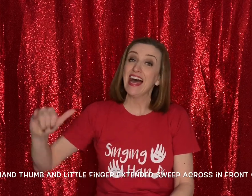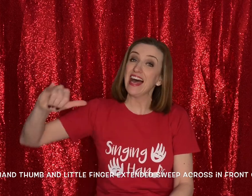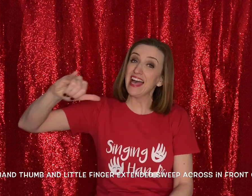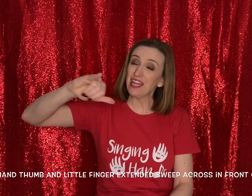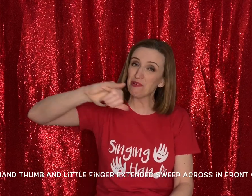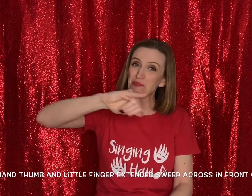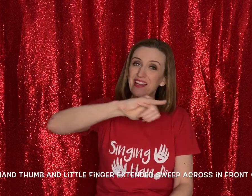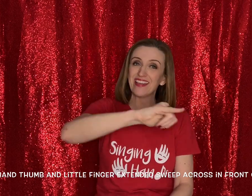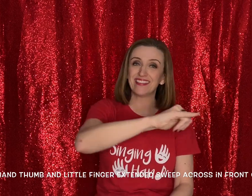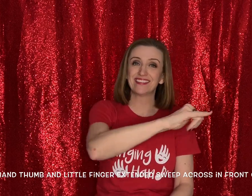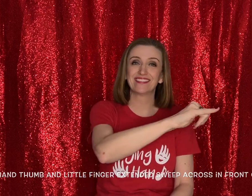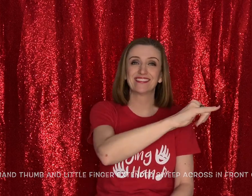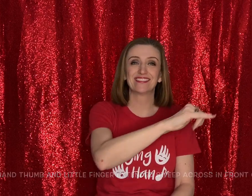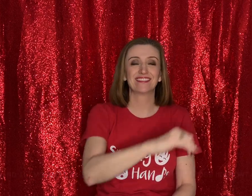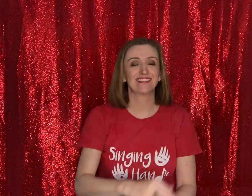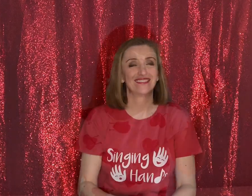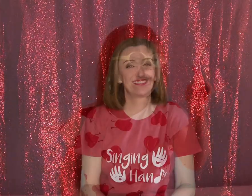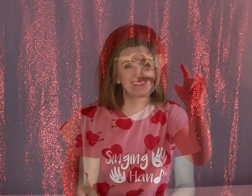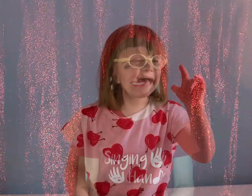Aeroplane. Aeroplane.